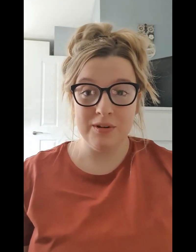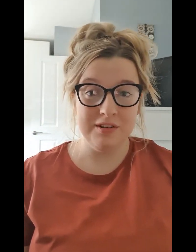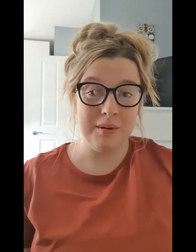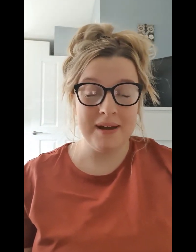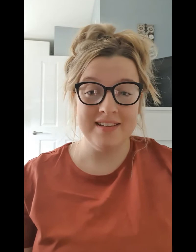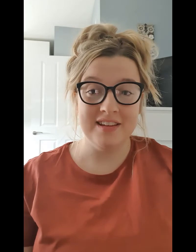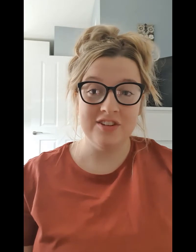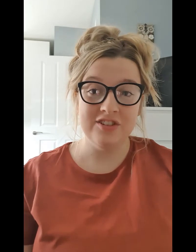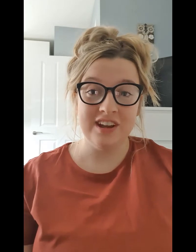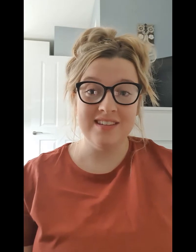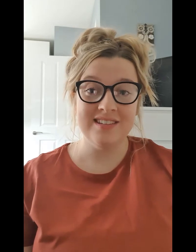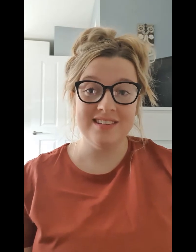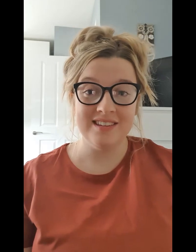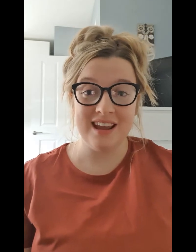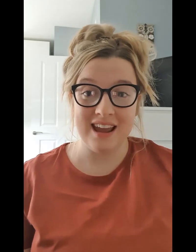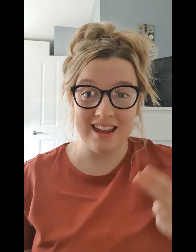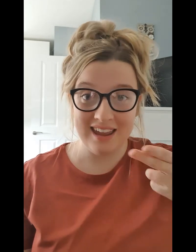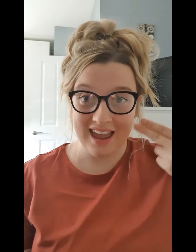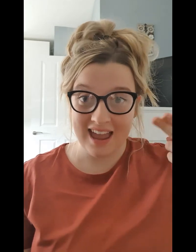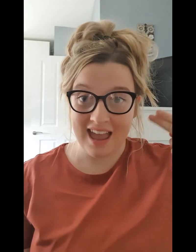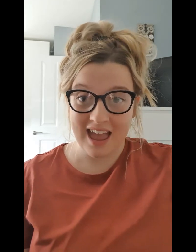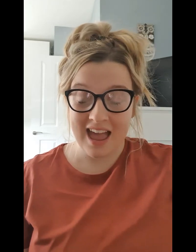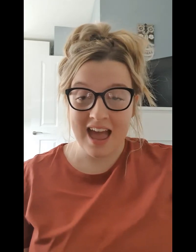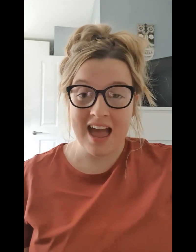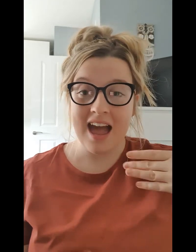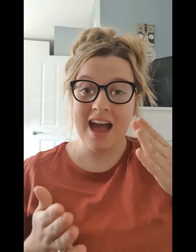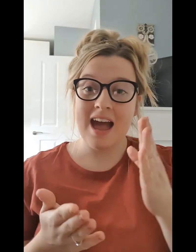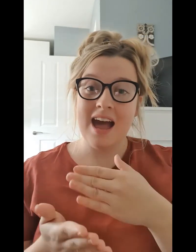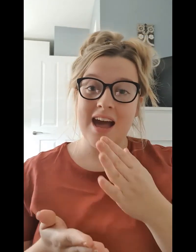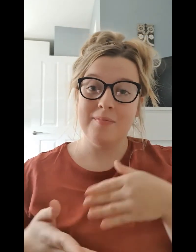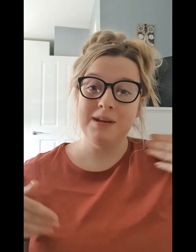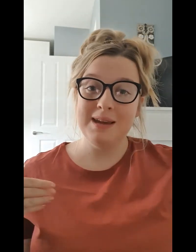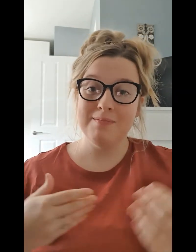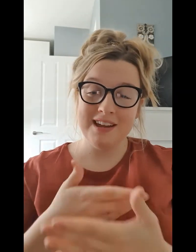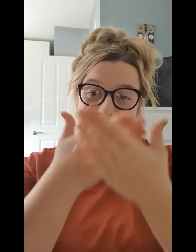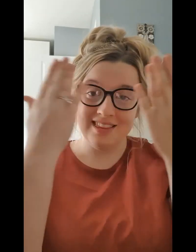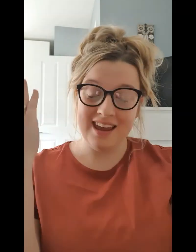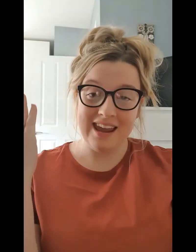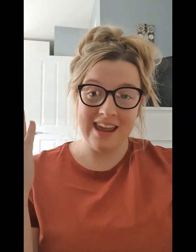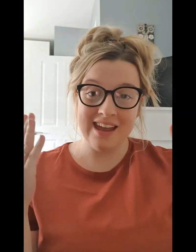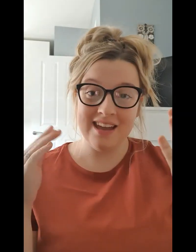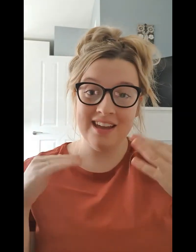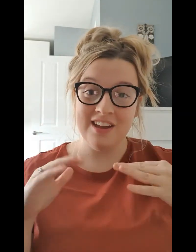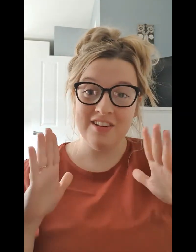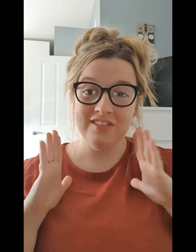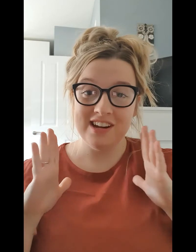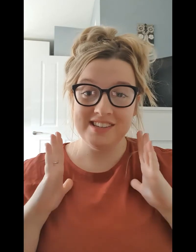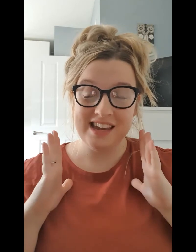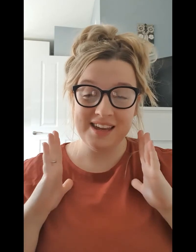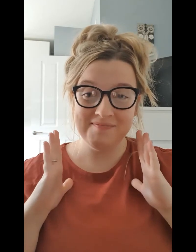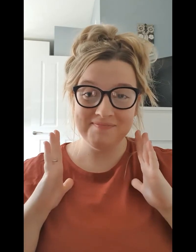do a message just to sing happy birthday. Ready?